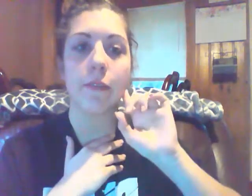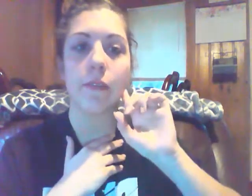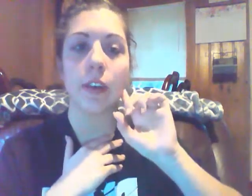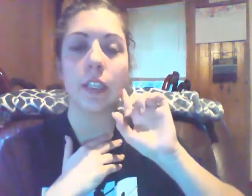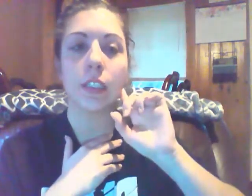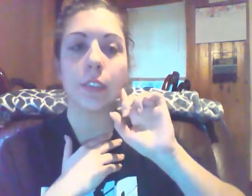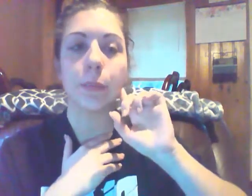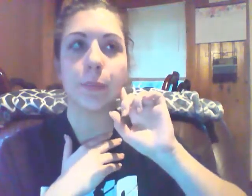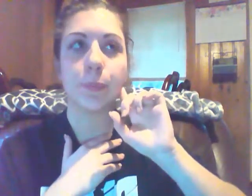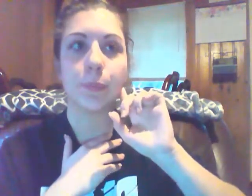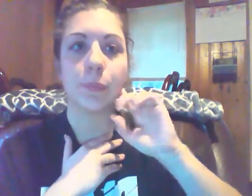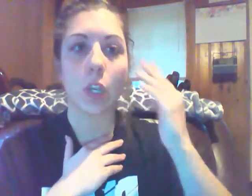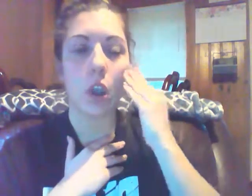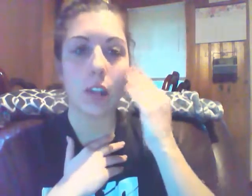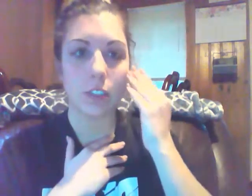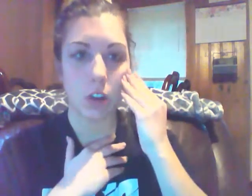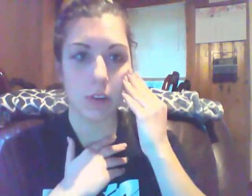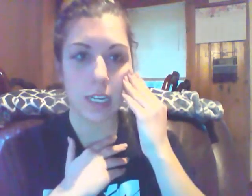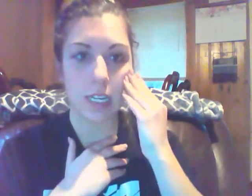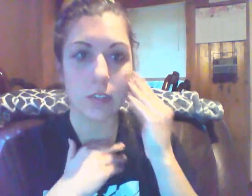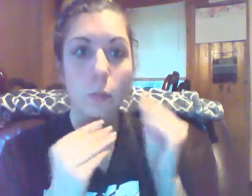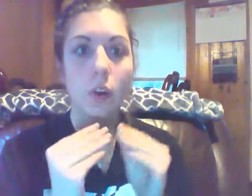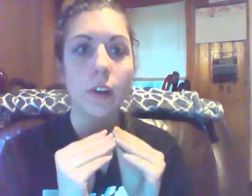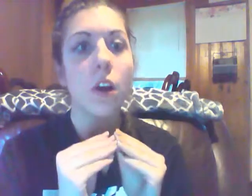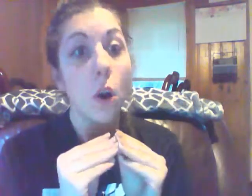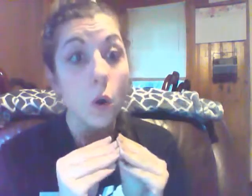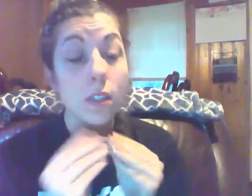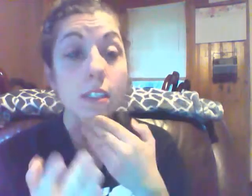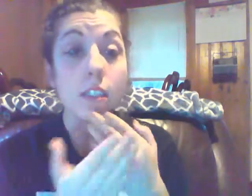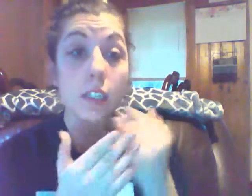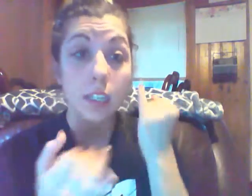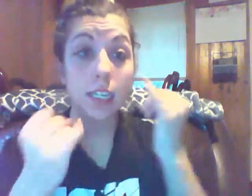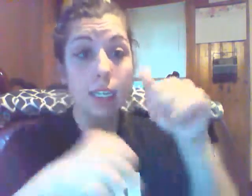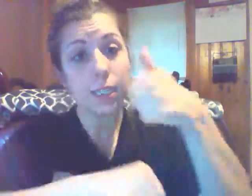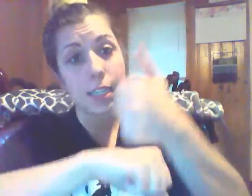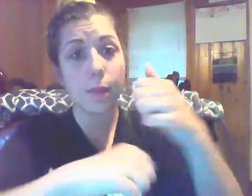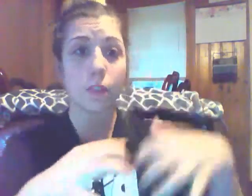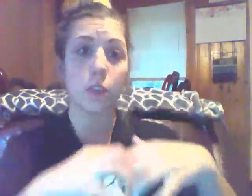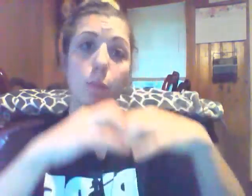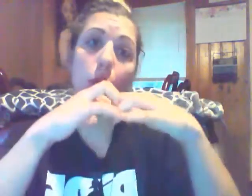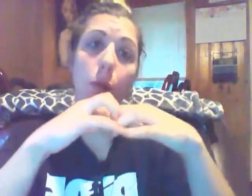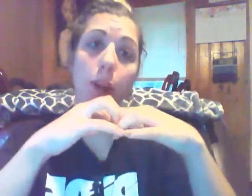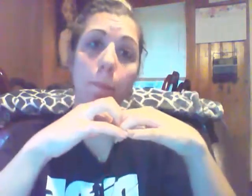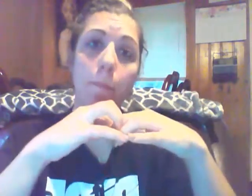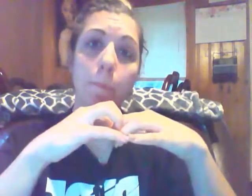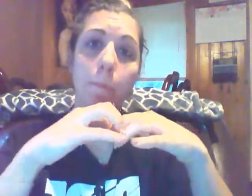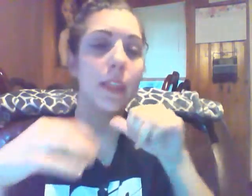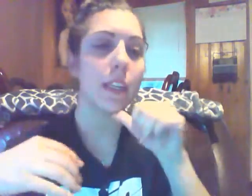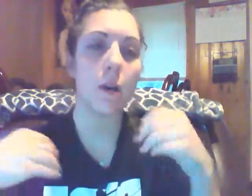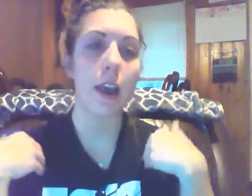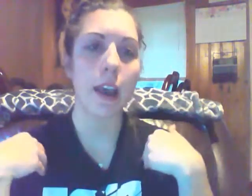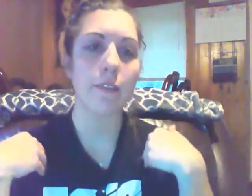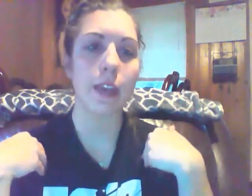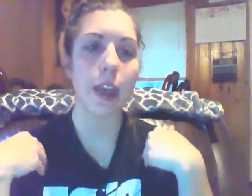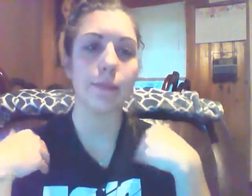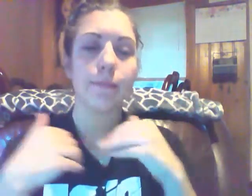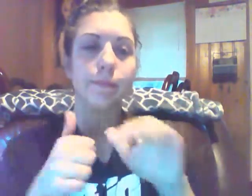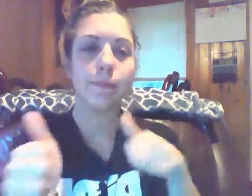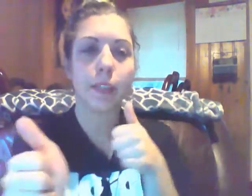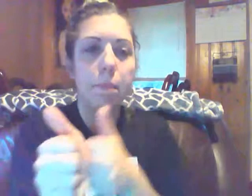deaf knowledge already. It's more of a, oh, this is a good idea, establish new program, but they don't have that to